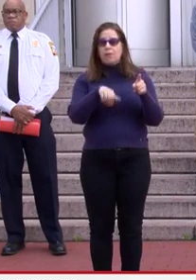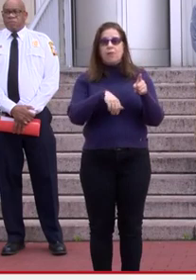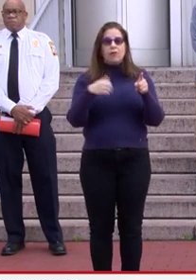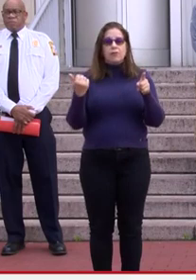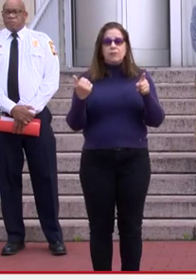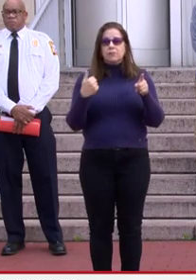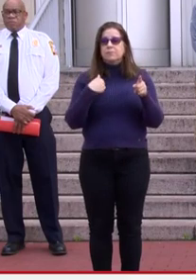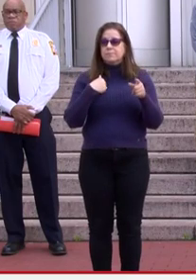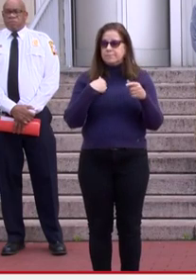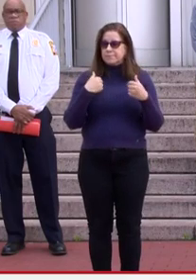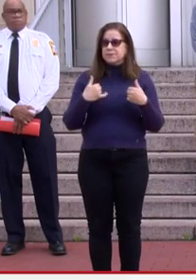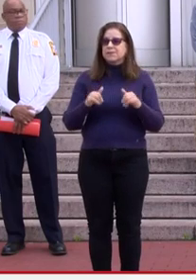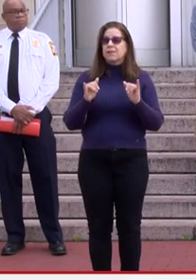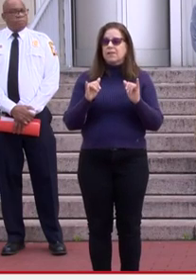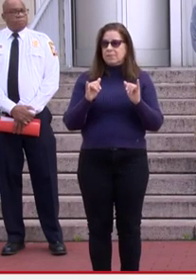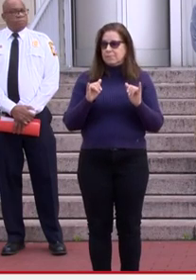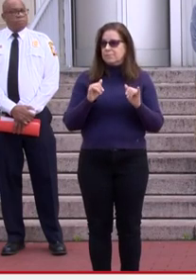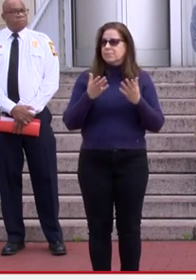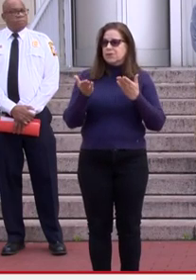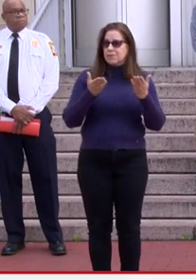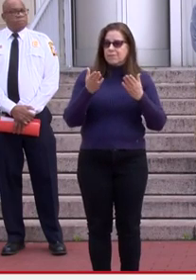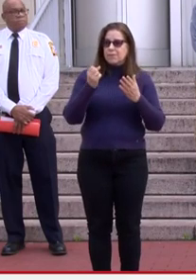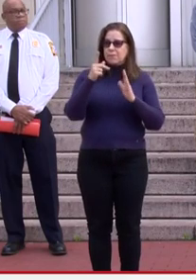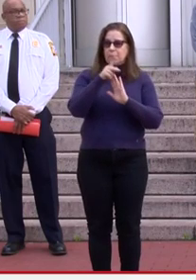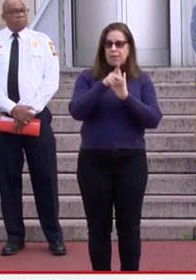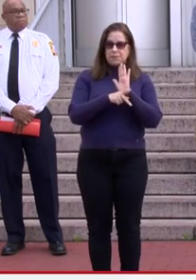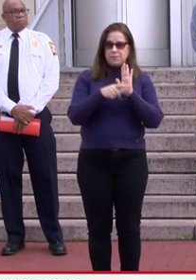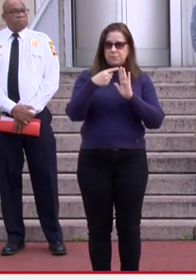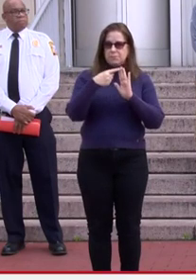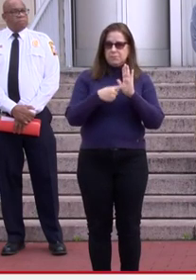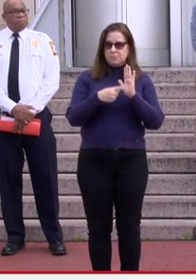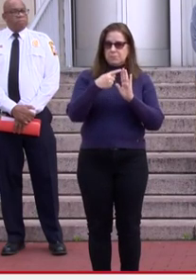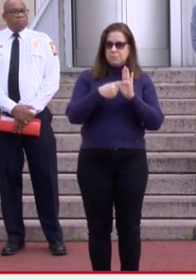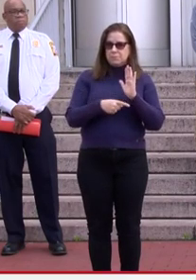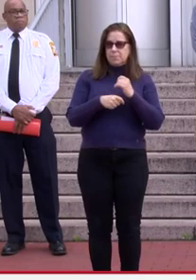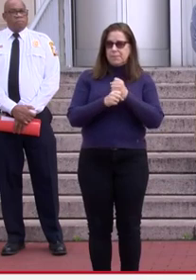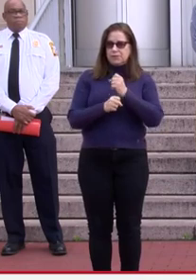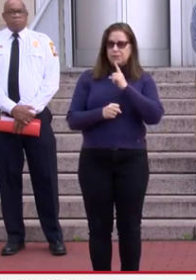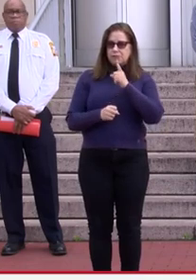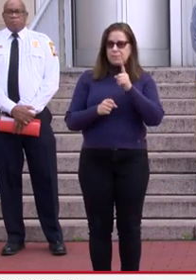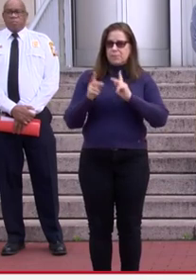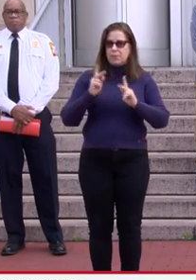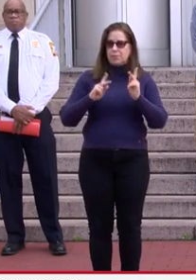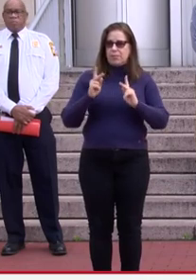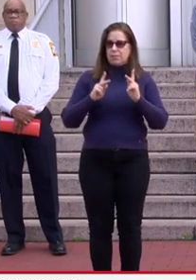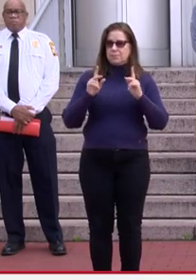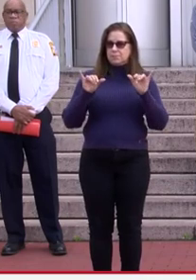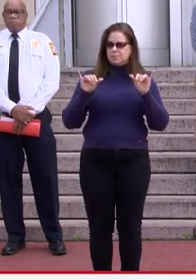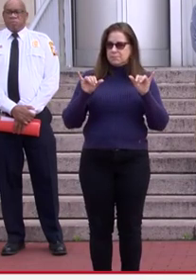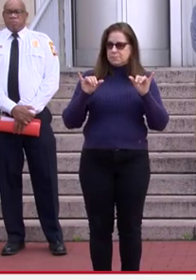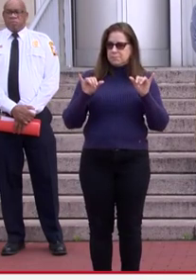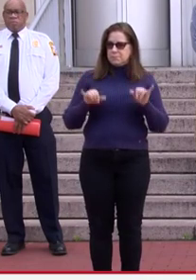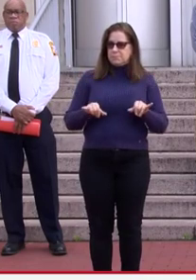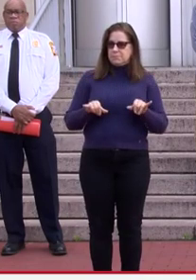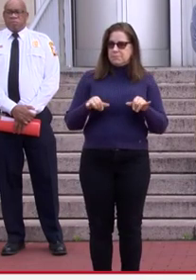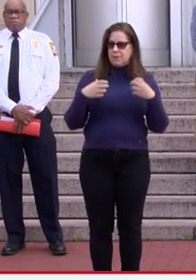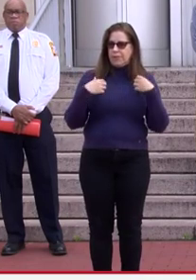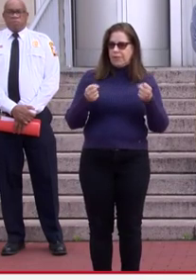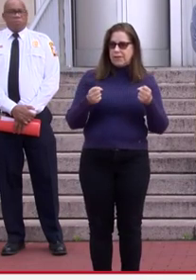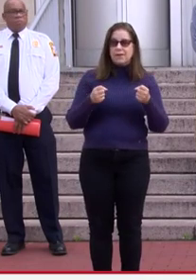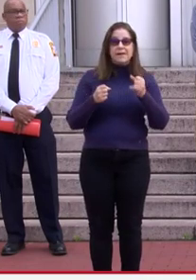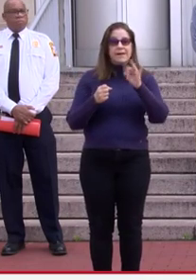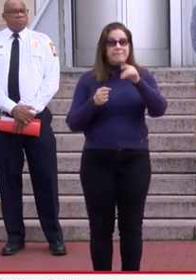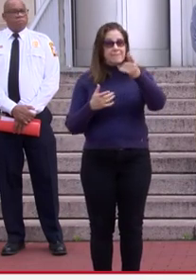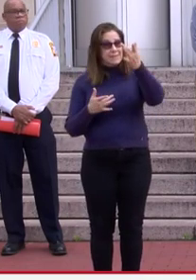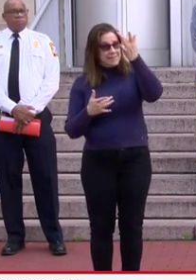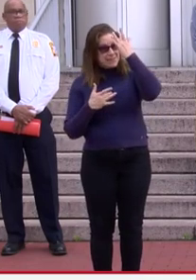in the policy realm, to ensure that individuals with chronic health conditions can continue to receive the care that they need. The Department